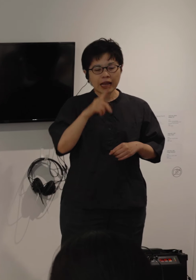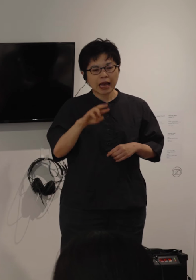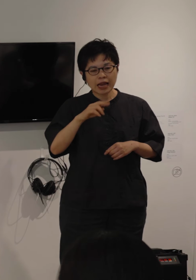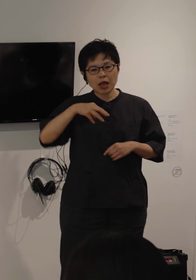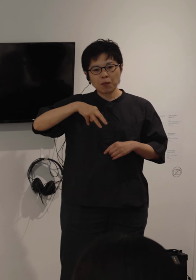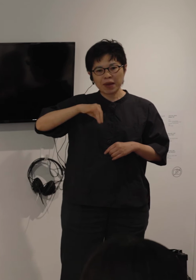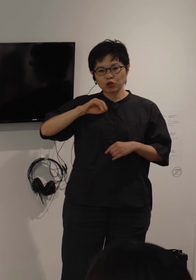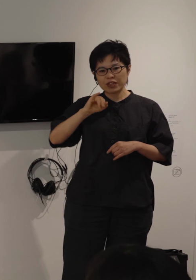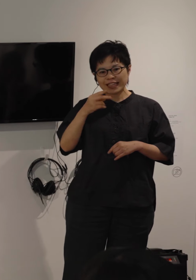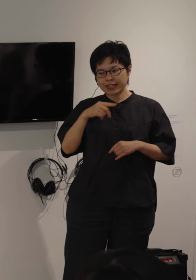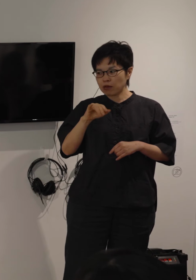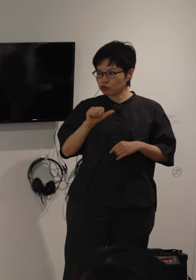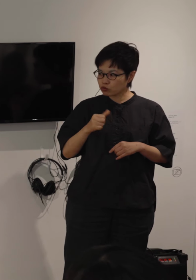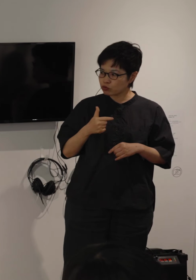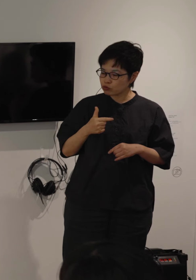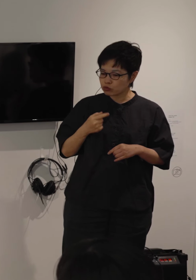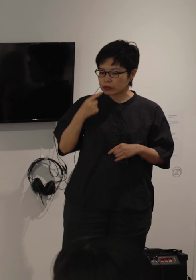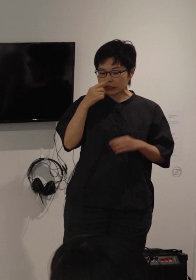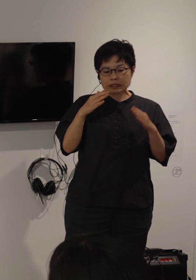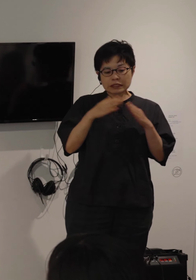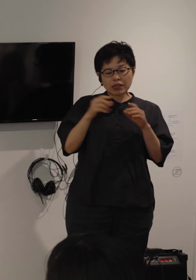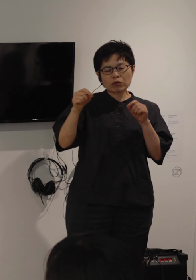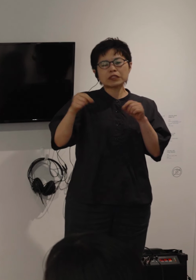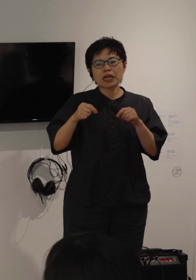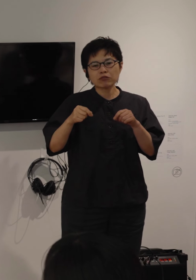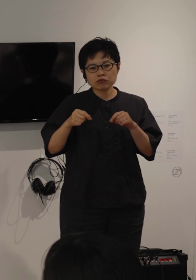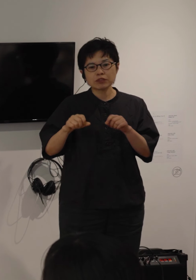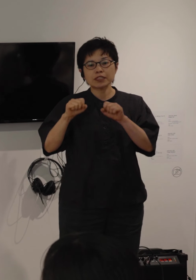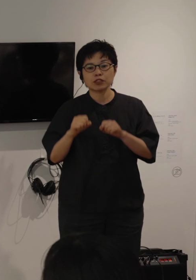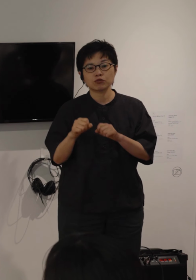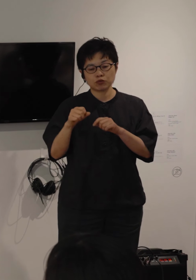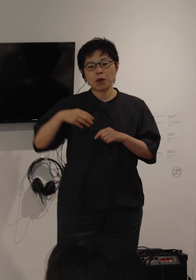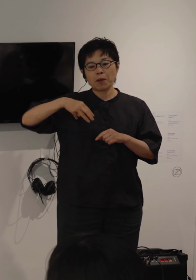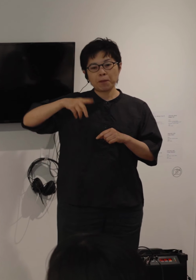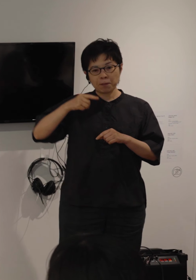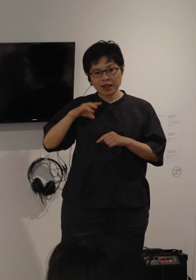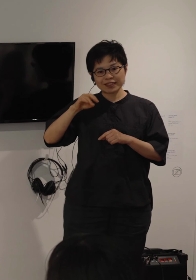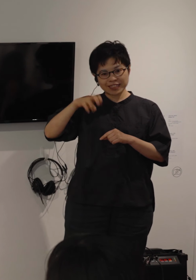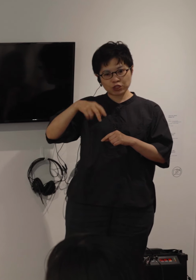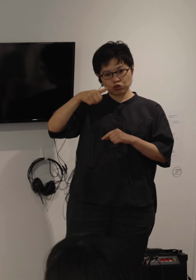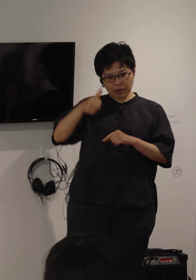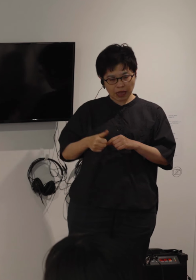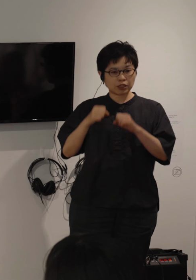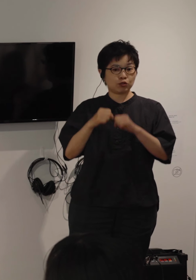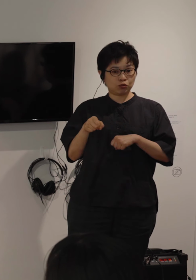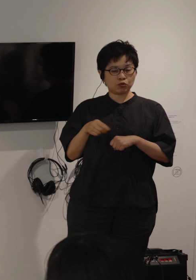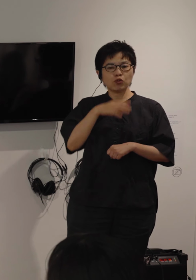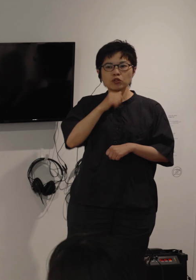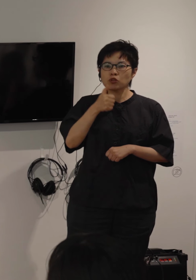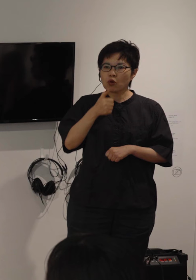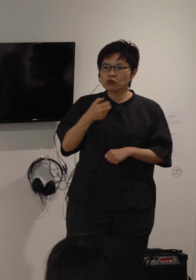10 minutes away from me in Manchester. And Cara is a 53-year-old